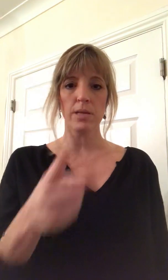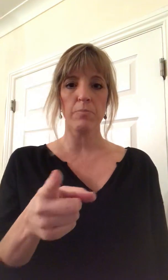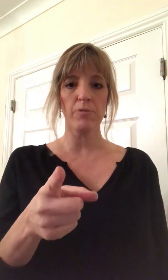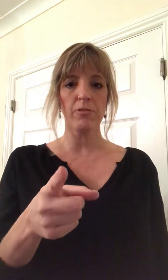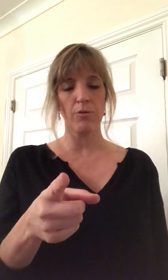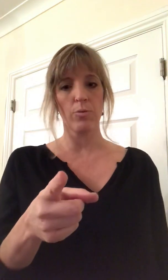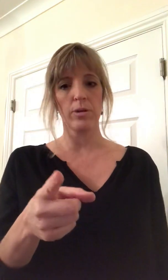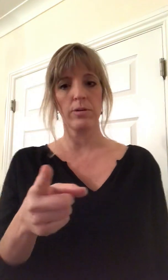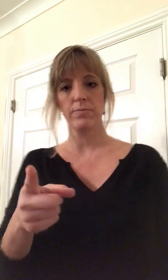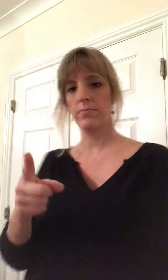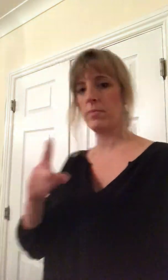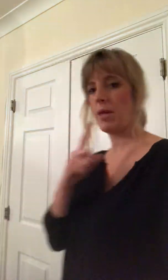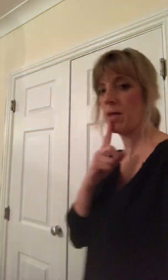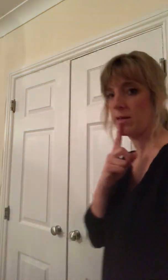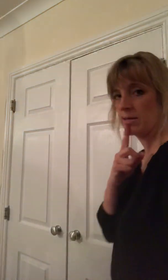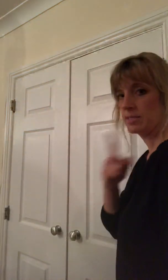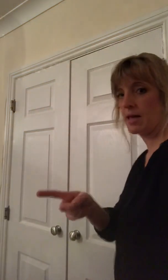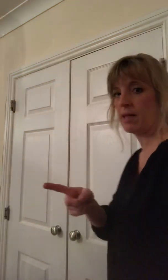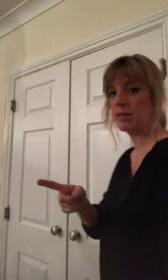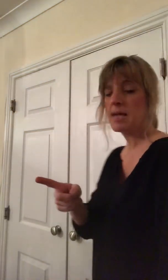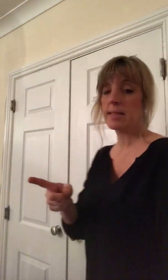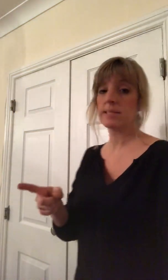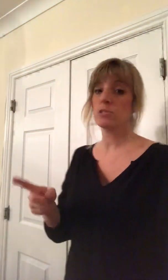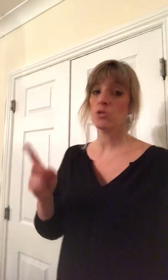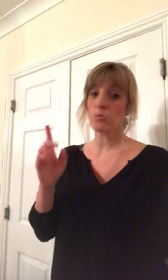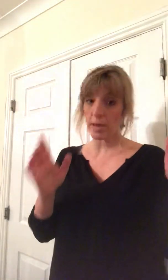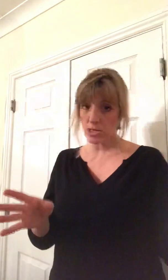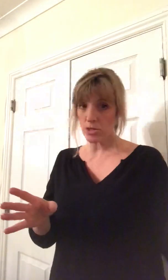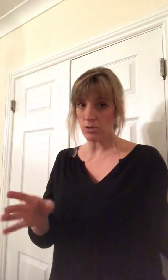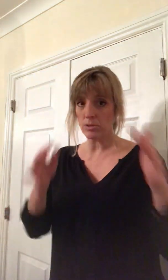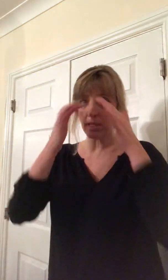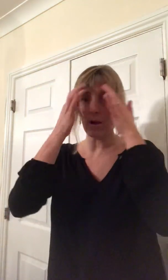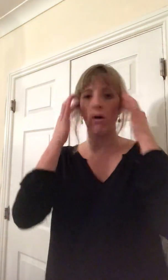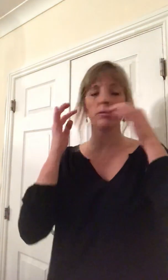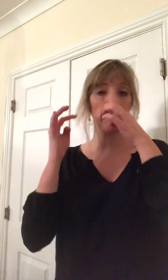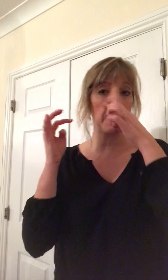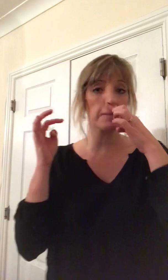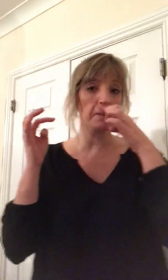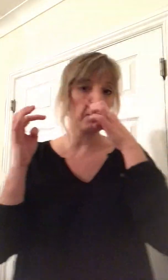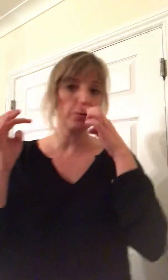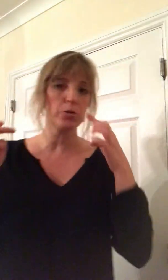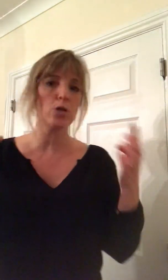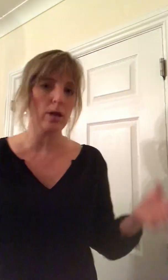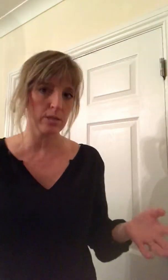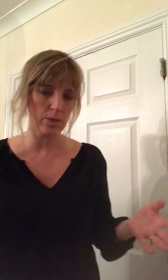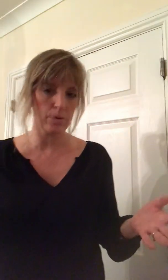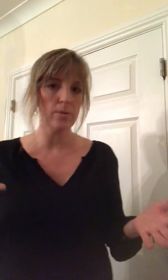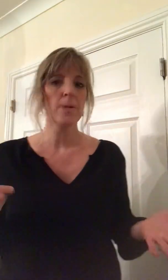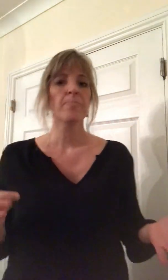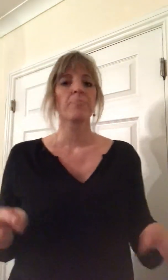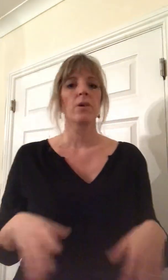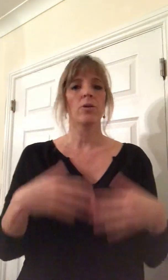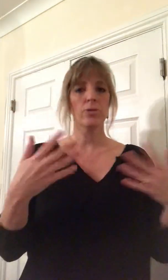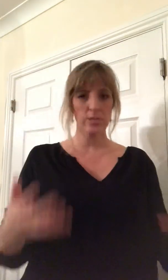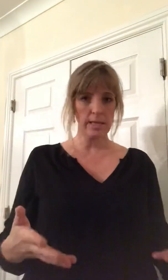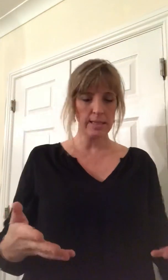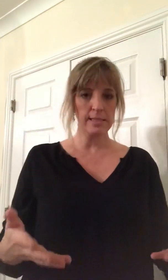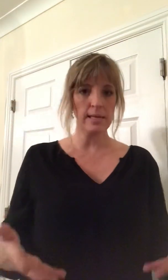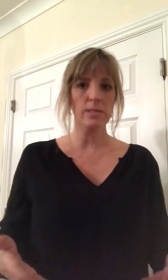and move it forward. Okay? Tell. This is directional. It all depends on who you're talking to or who you say in the sentence